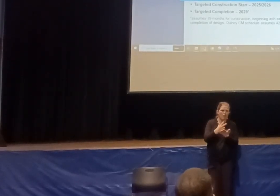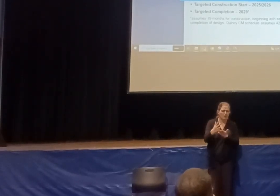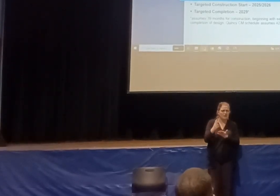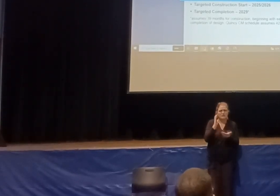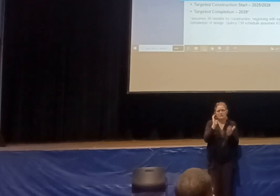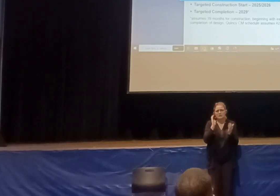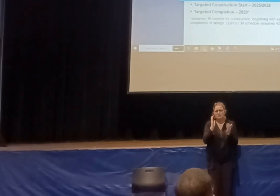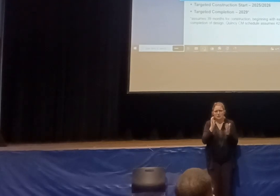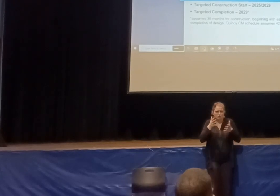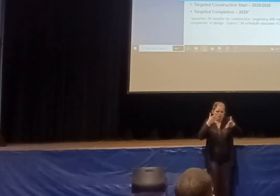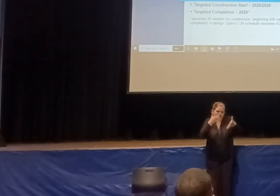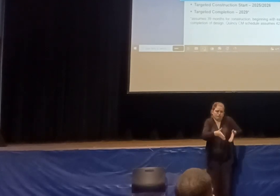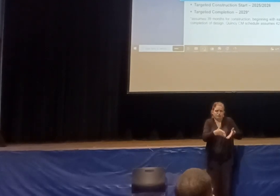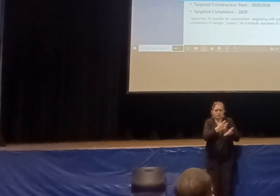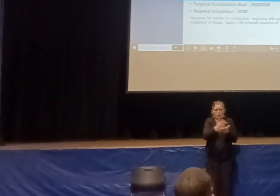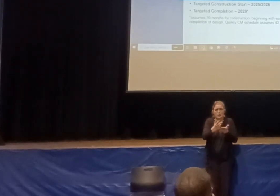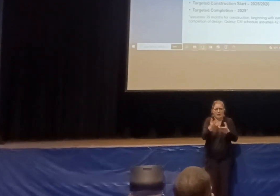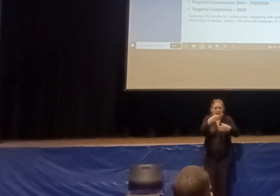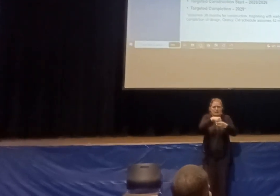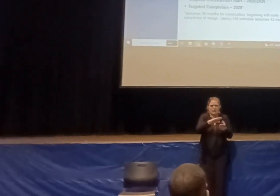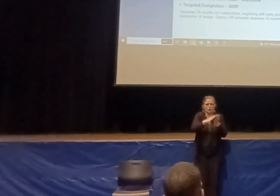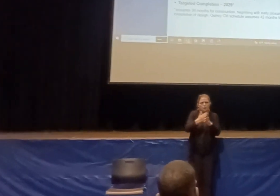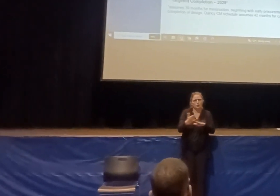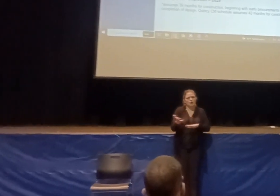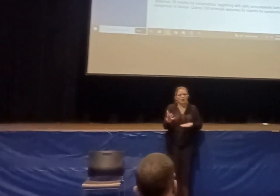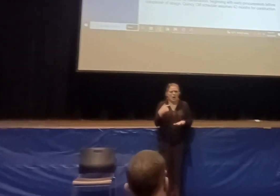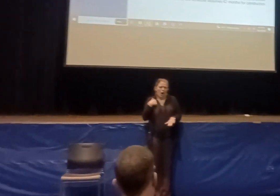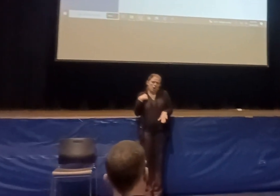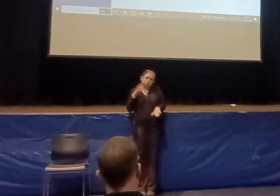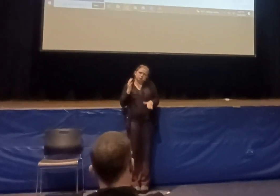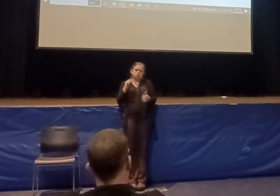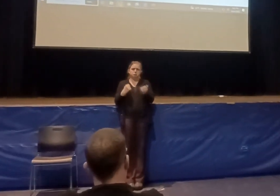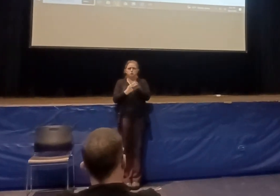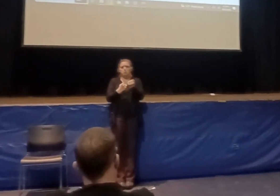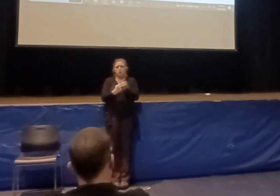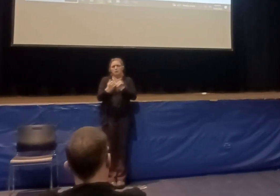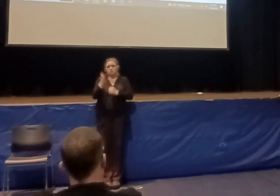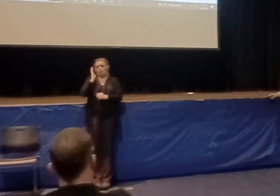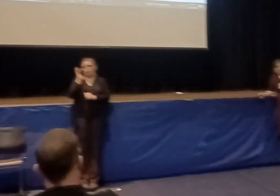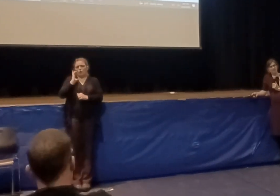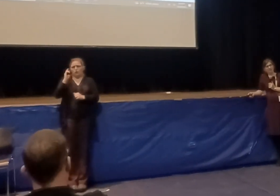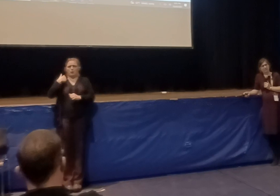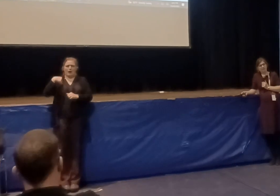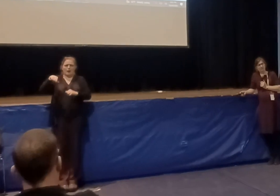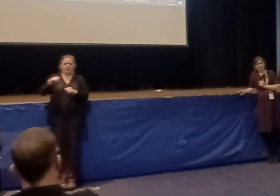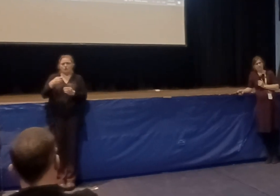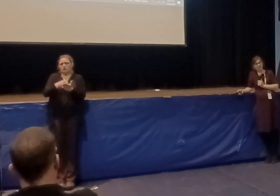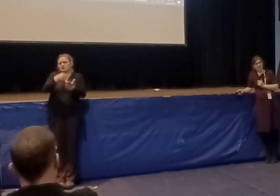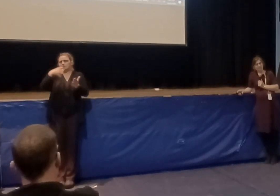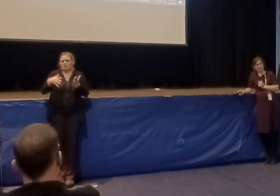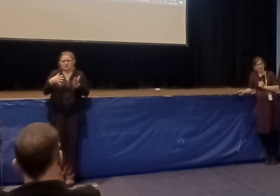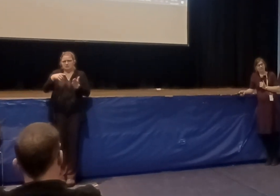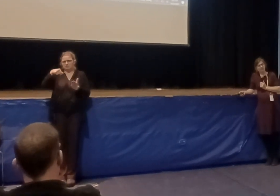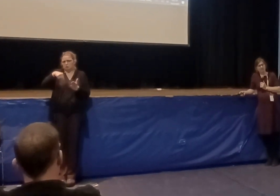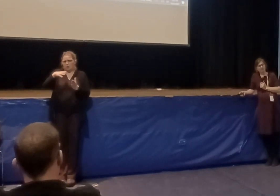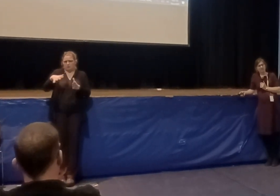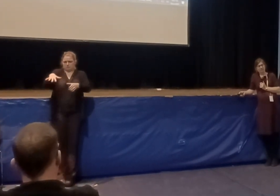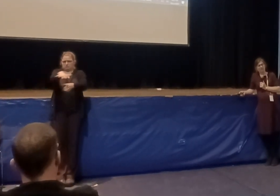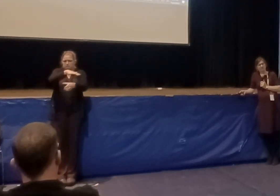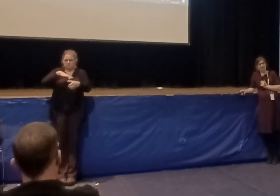you're kind of dumping the parking into the community, and I kind of support that, because before you had it in extremely expensive square footage in the